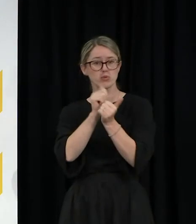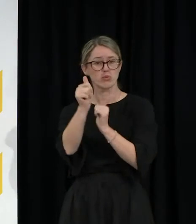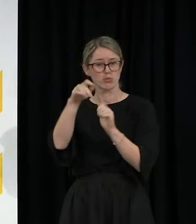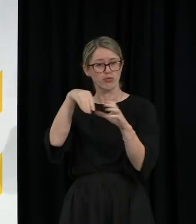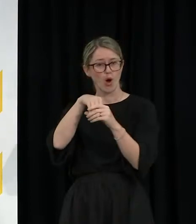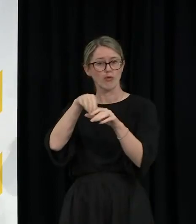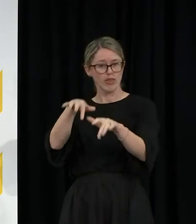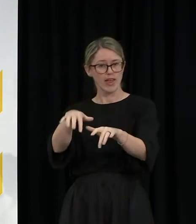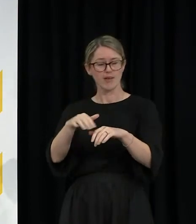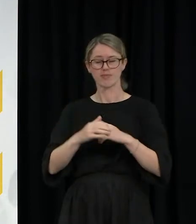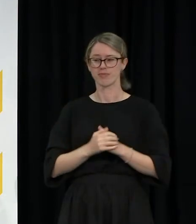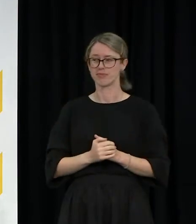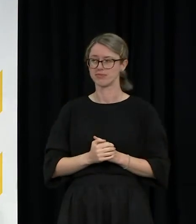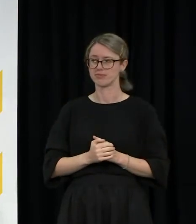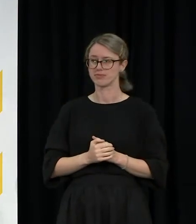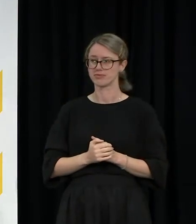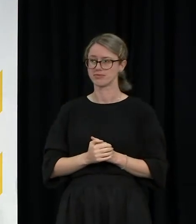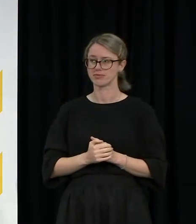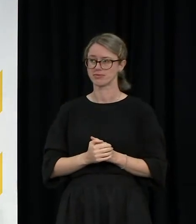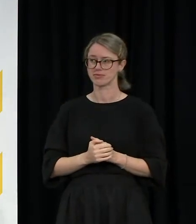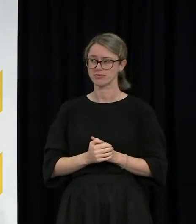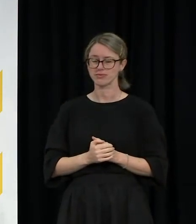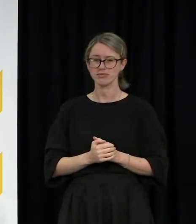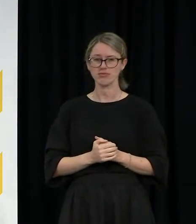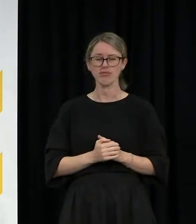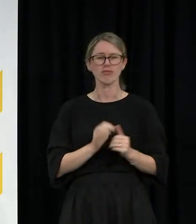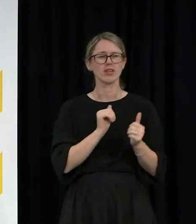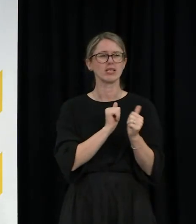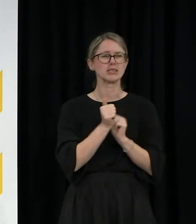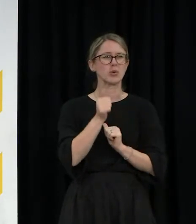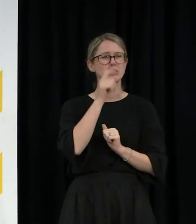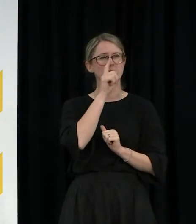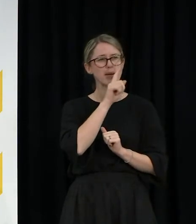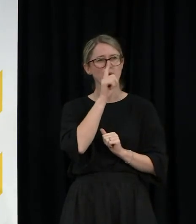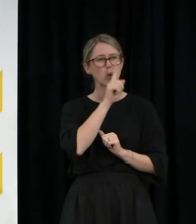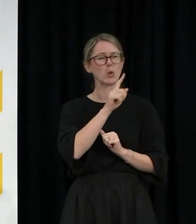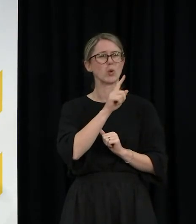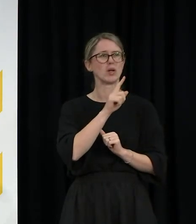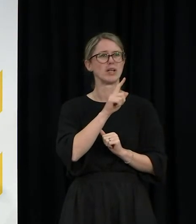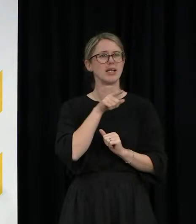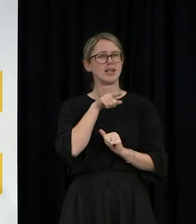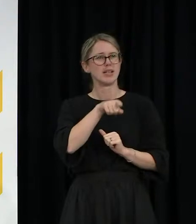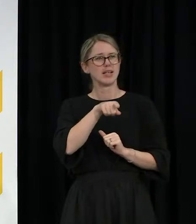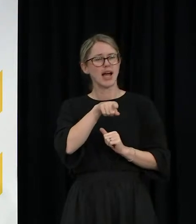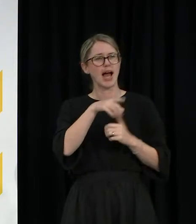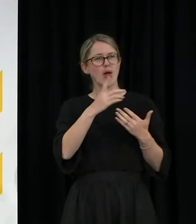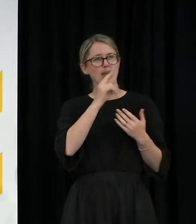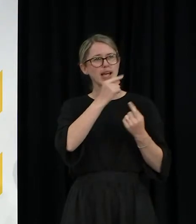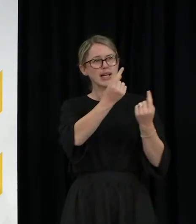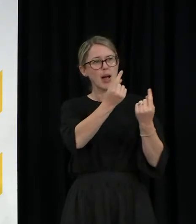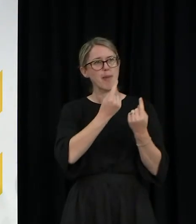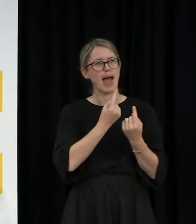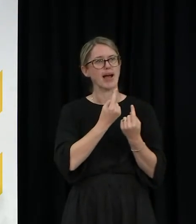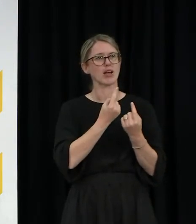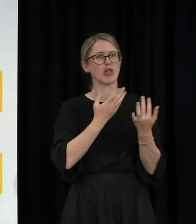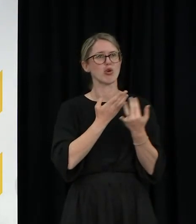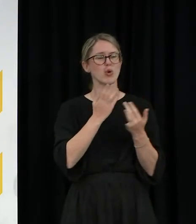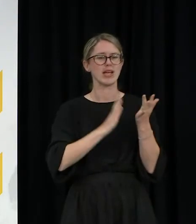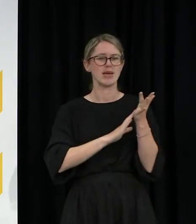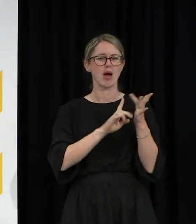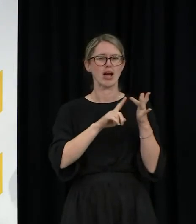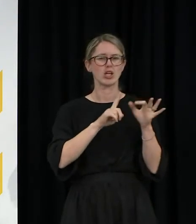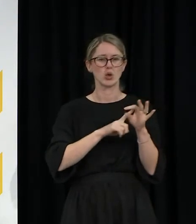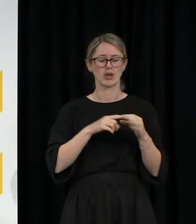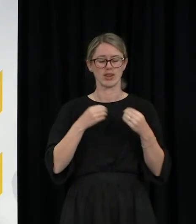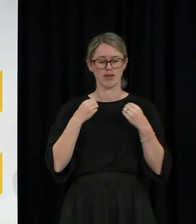goes. The question around sports people, individual sports people, and their ability to get managed isolation slots is something